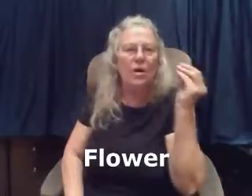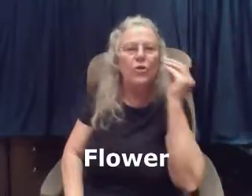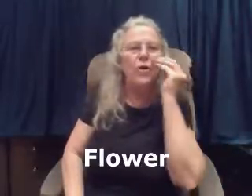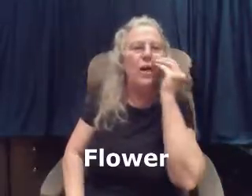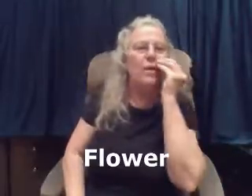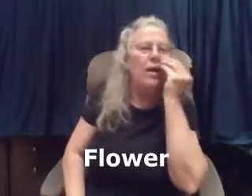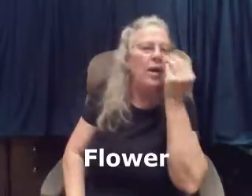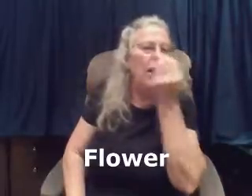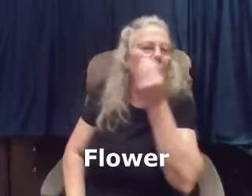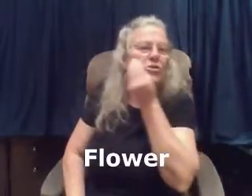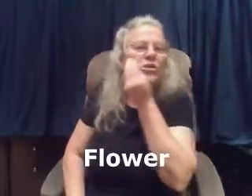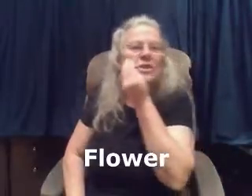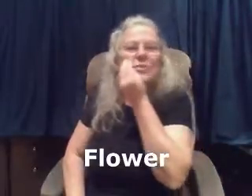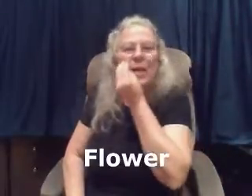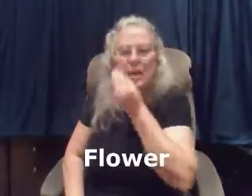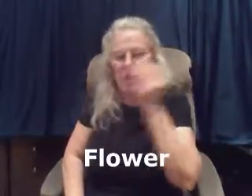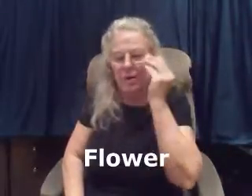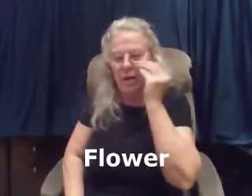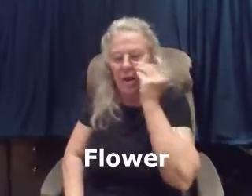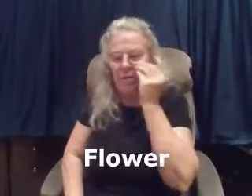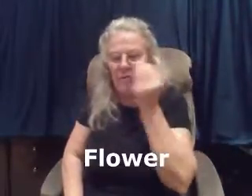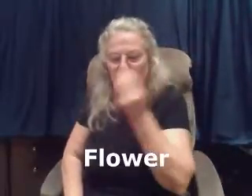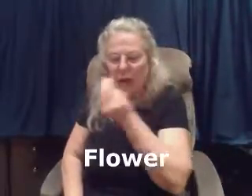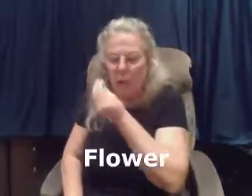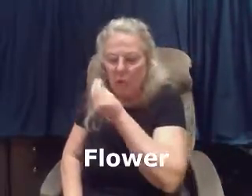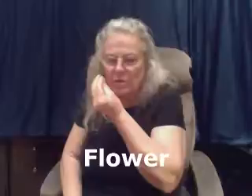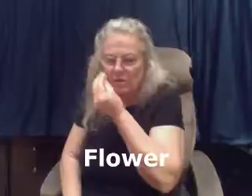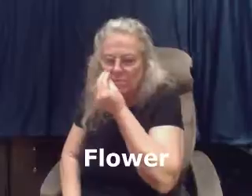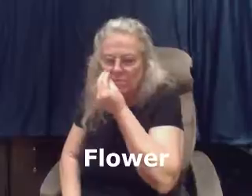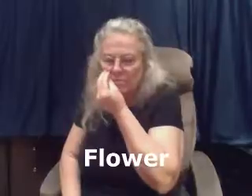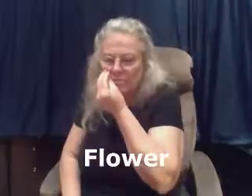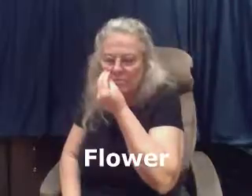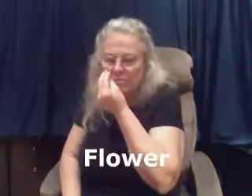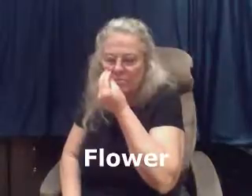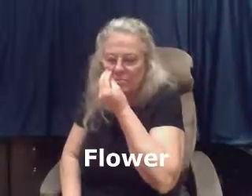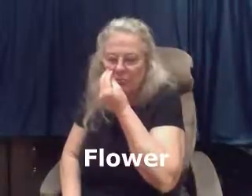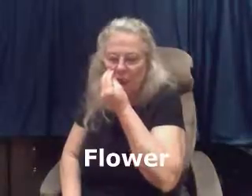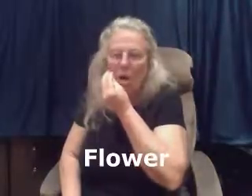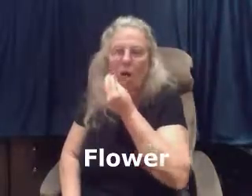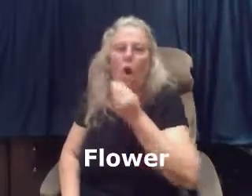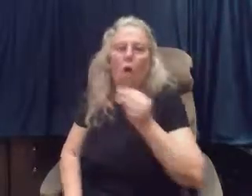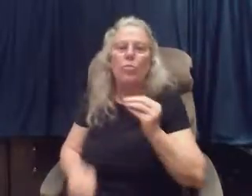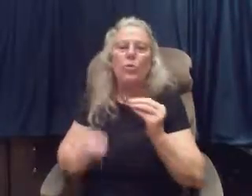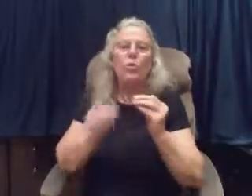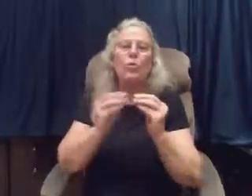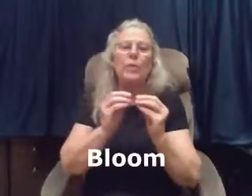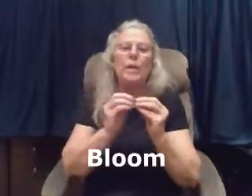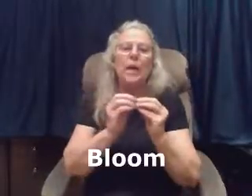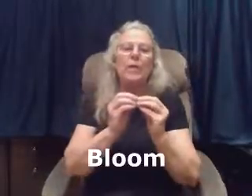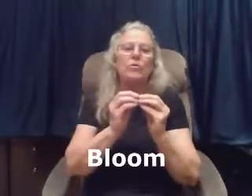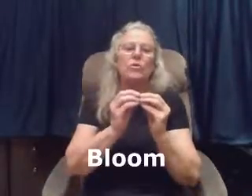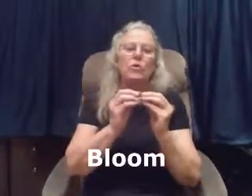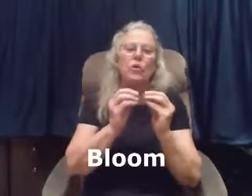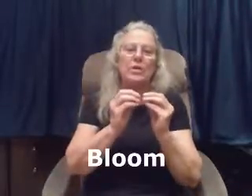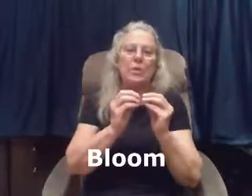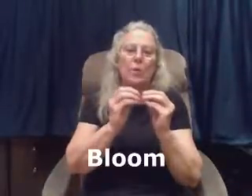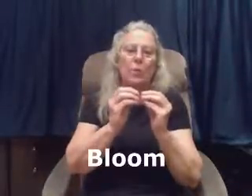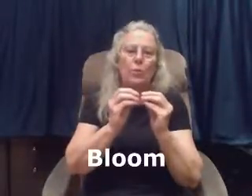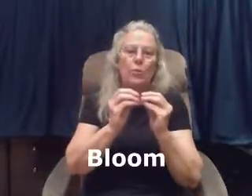in your hand and you're smelling it. Flowers. All blooming, and you're going to put